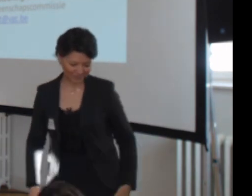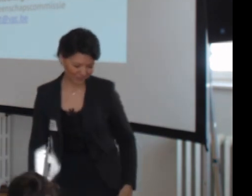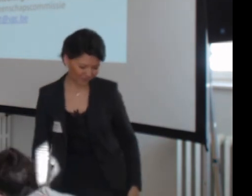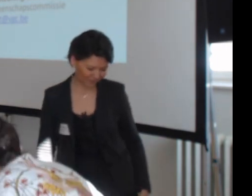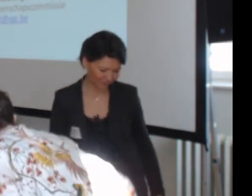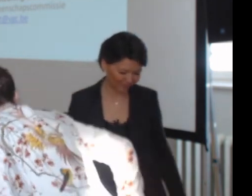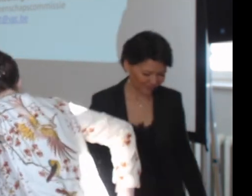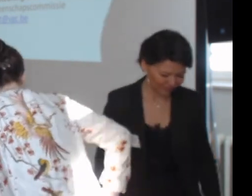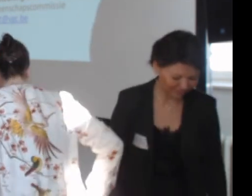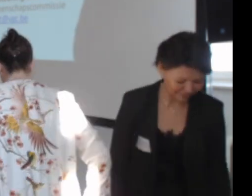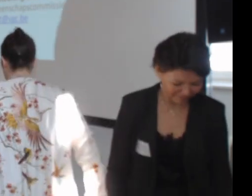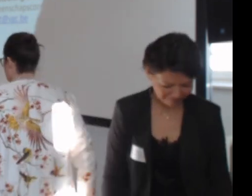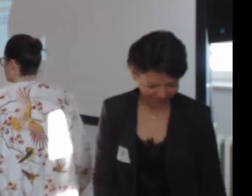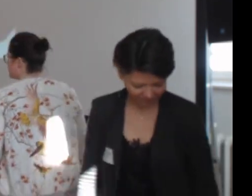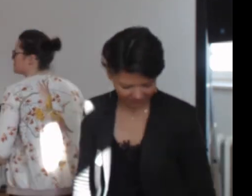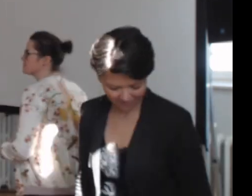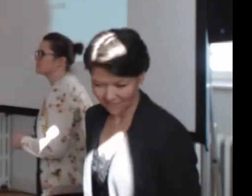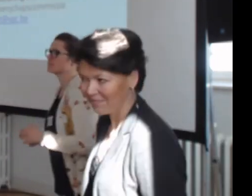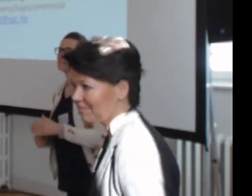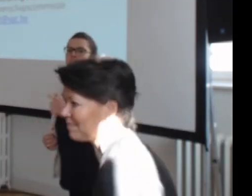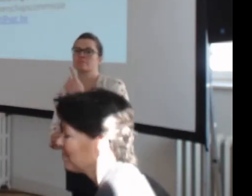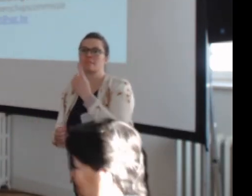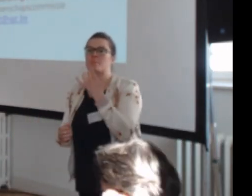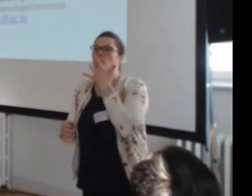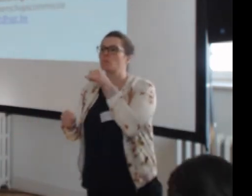Someone else want to add something?